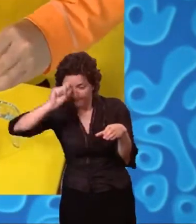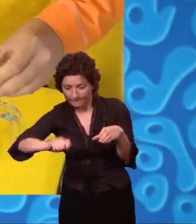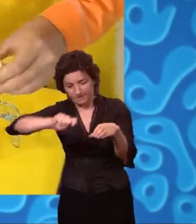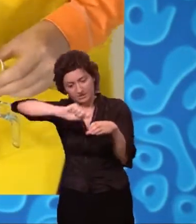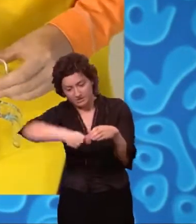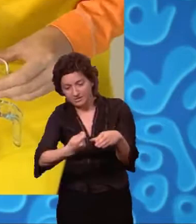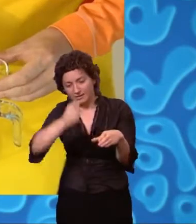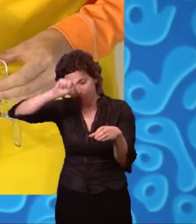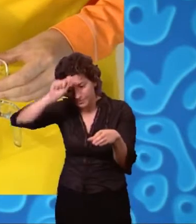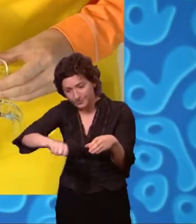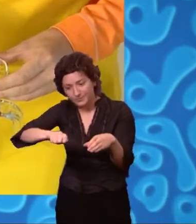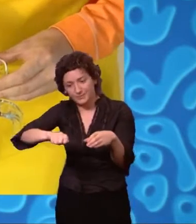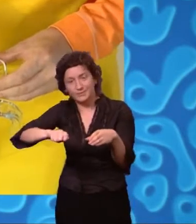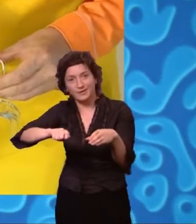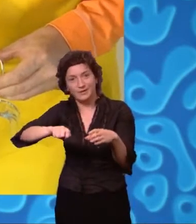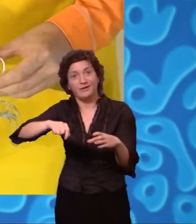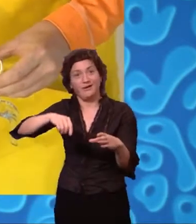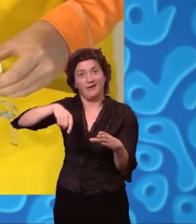There we go.